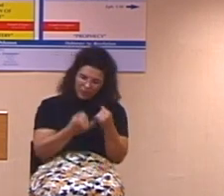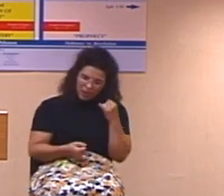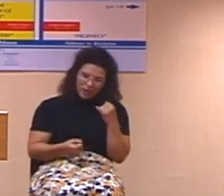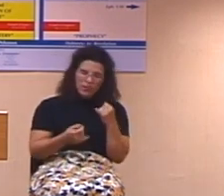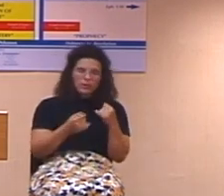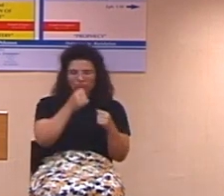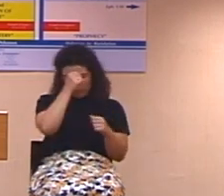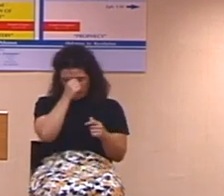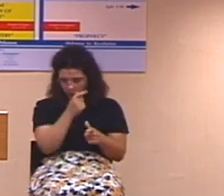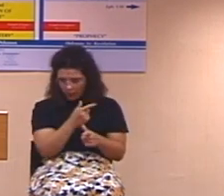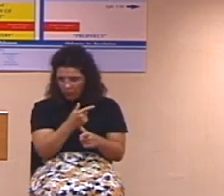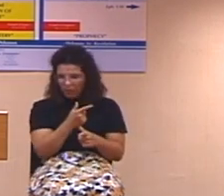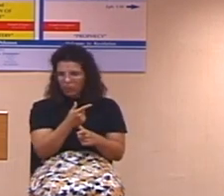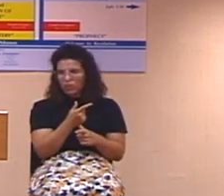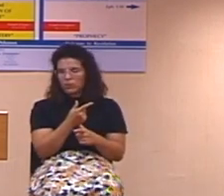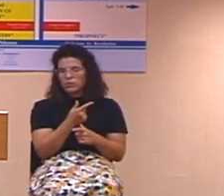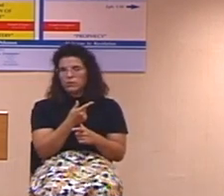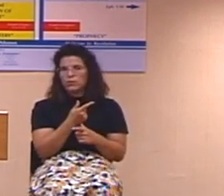brethren,